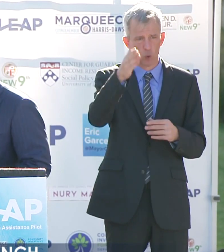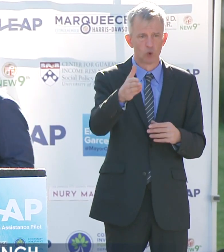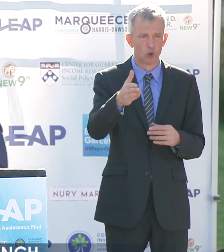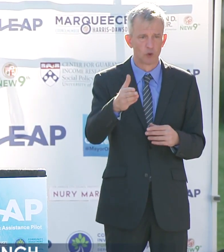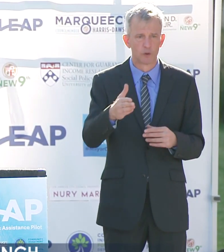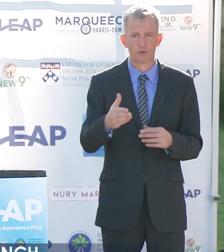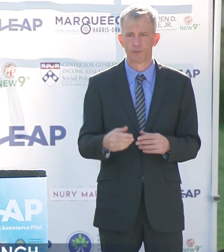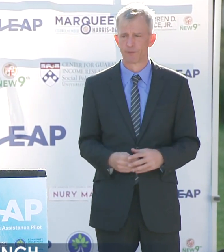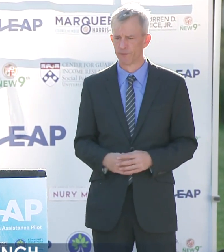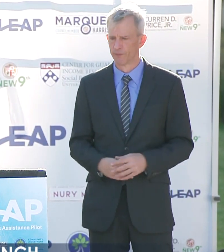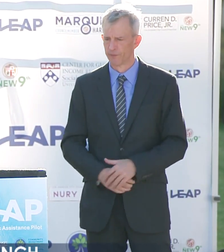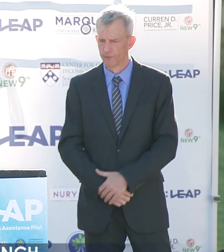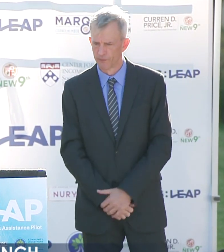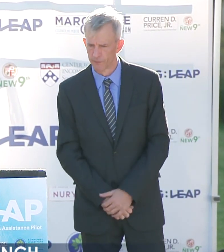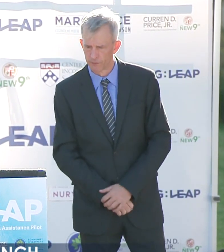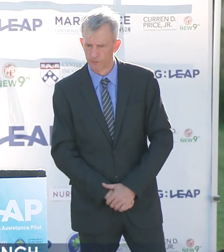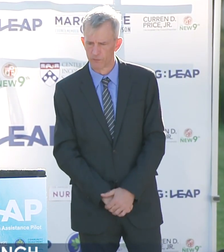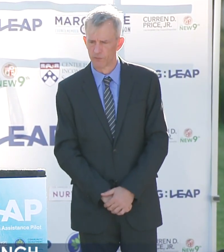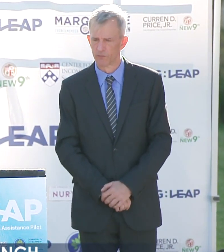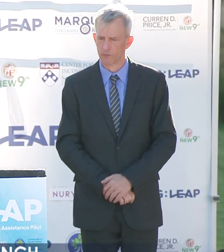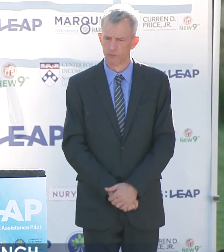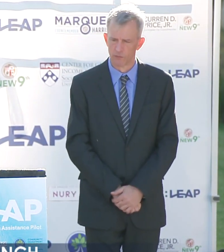come.